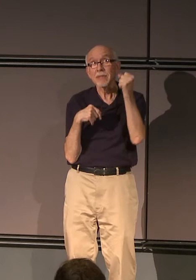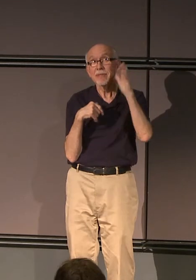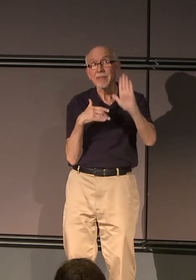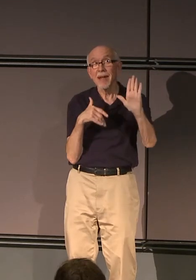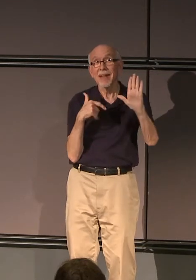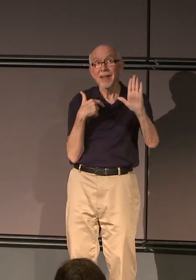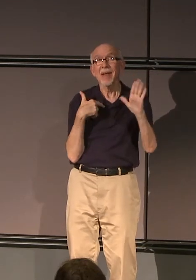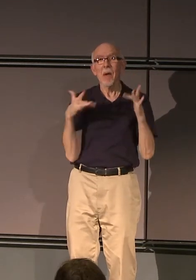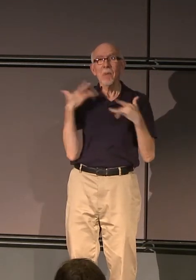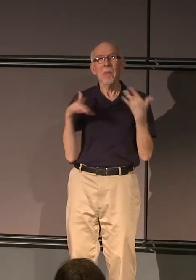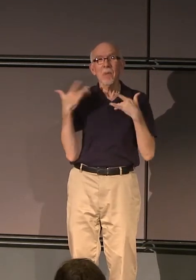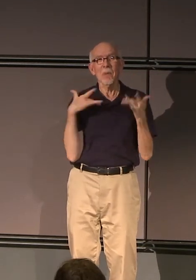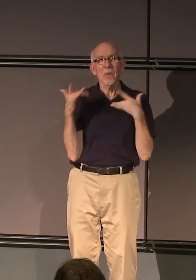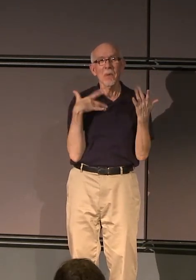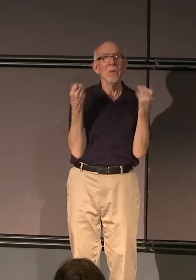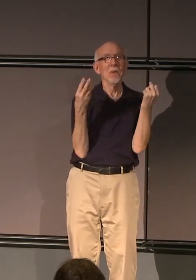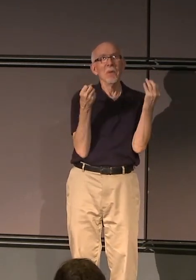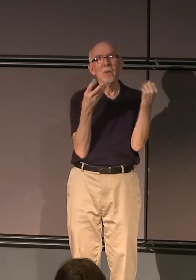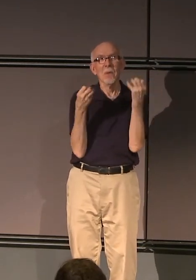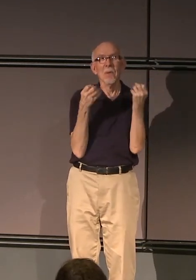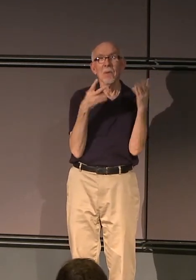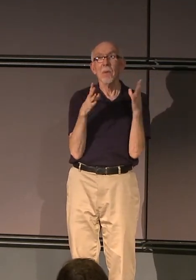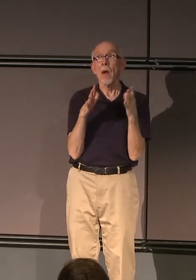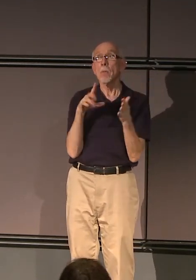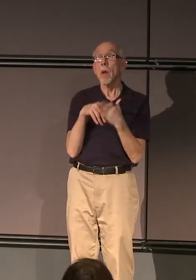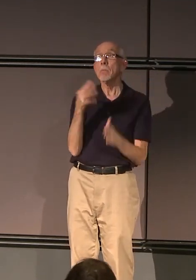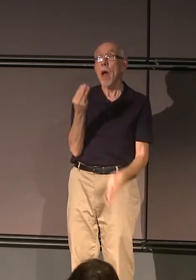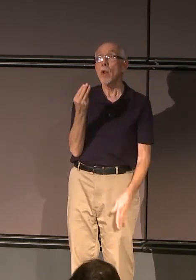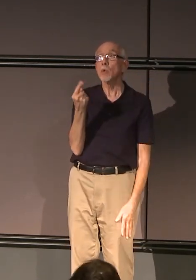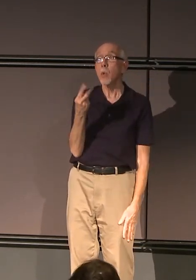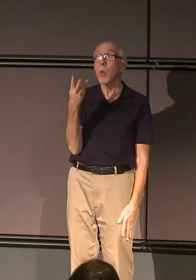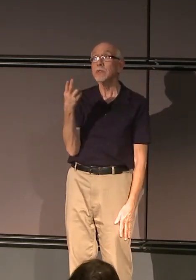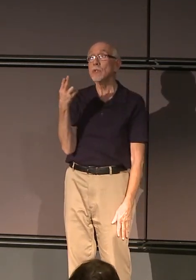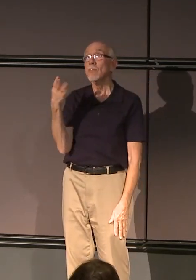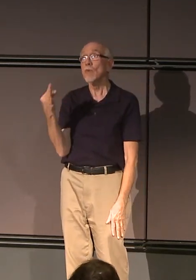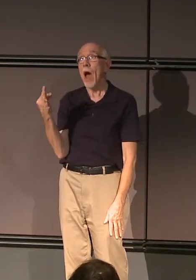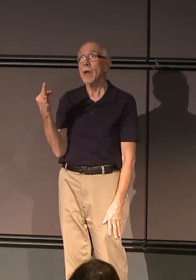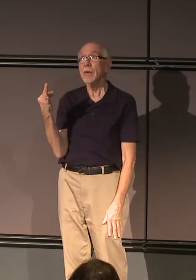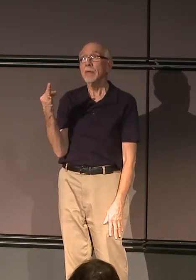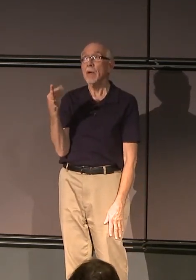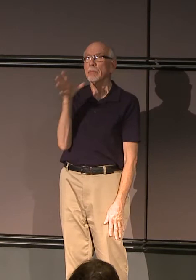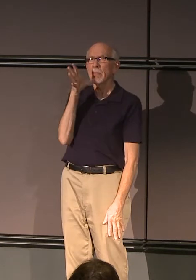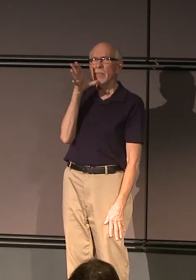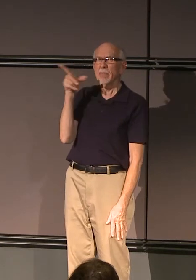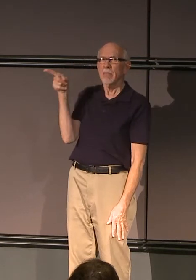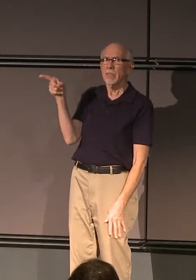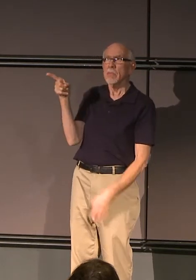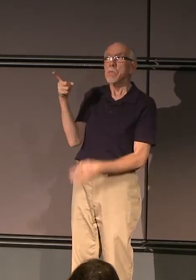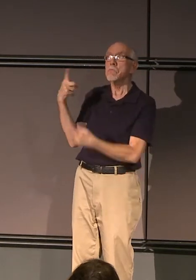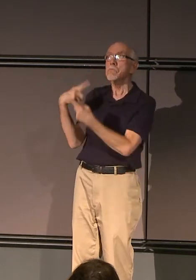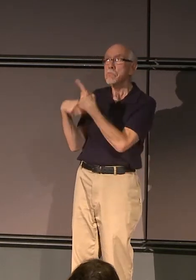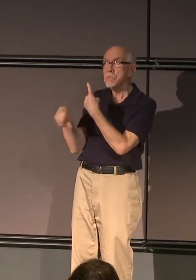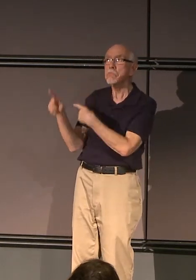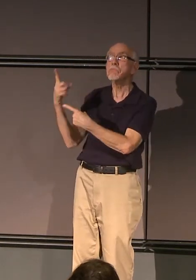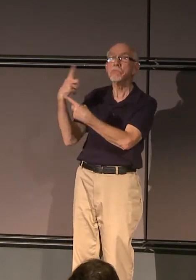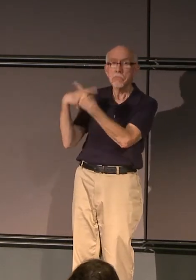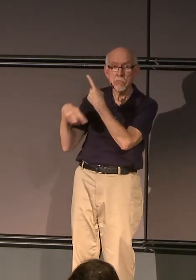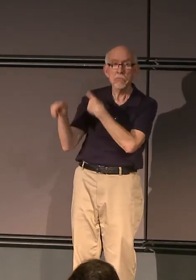so then when they would come home Friday evening and be there the weekend, we would all sign together. But during the week, my